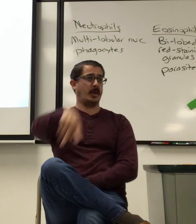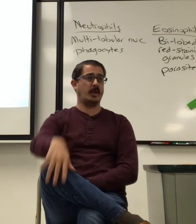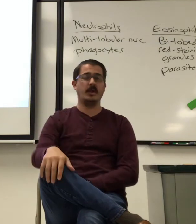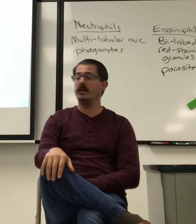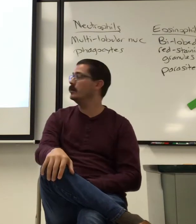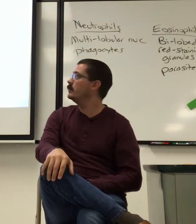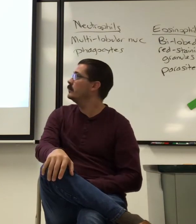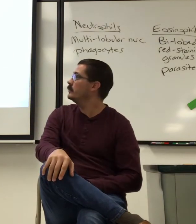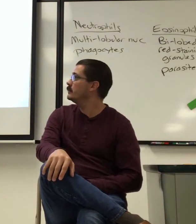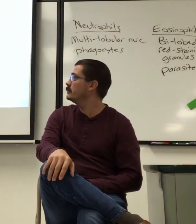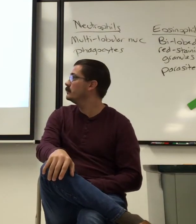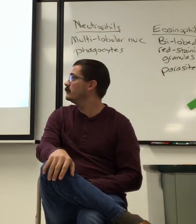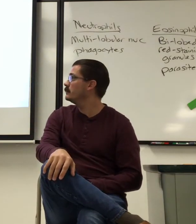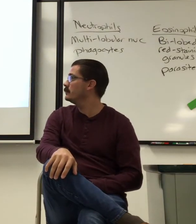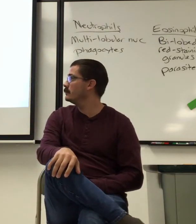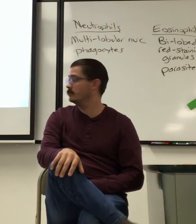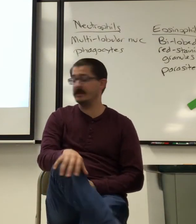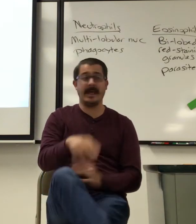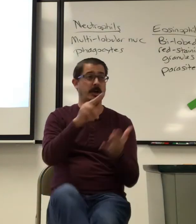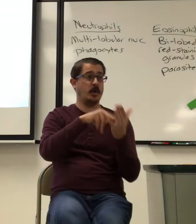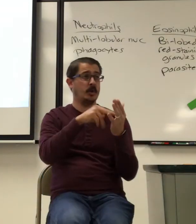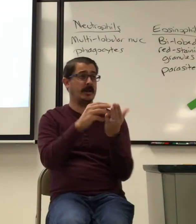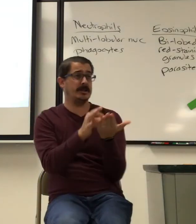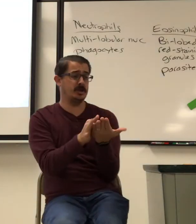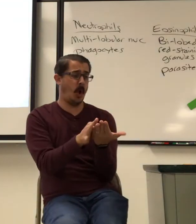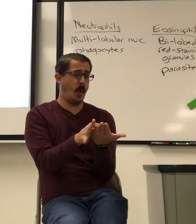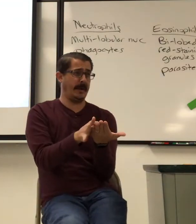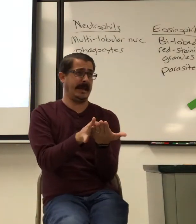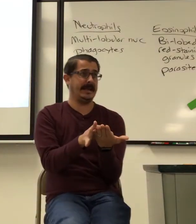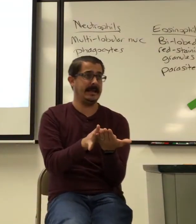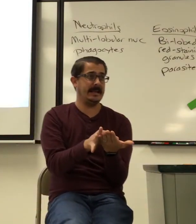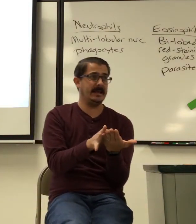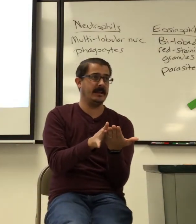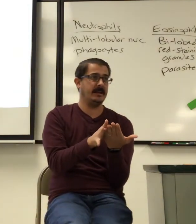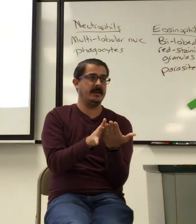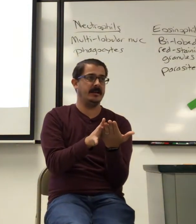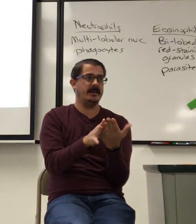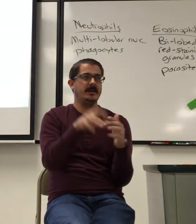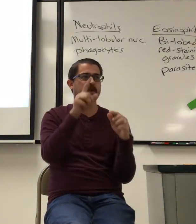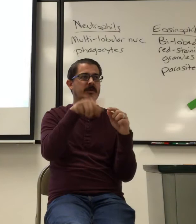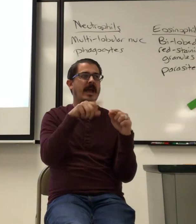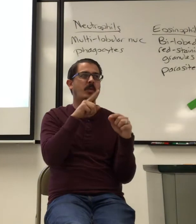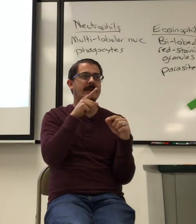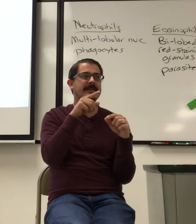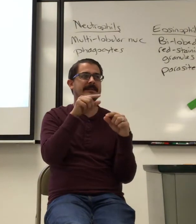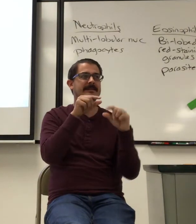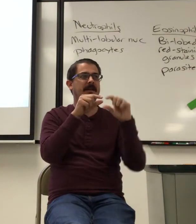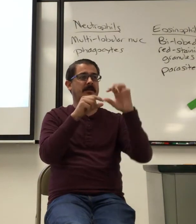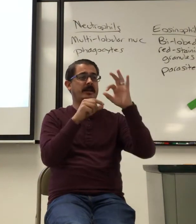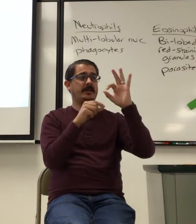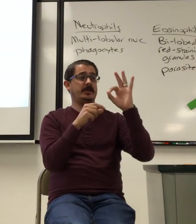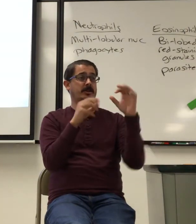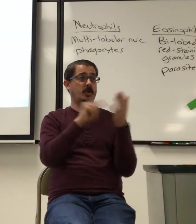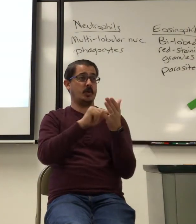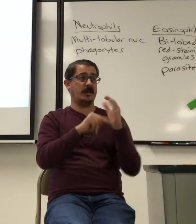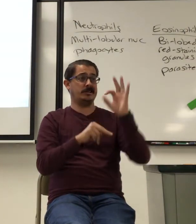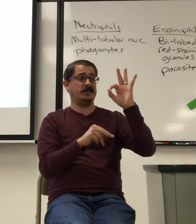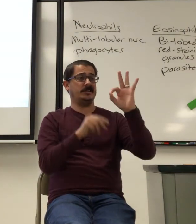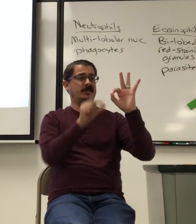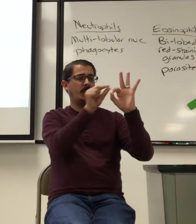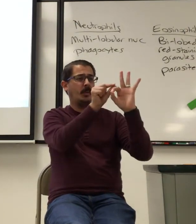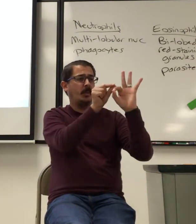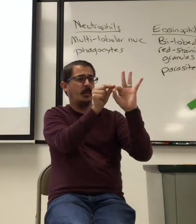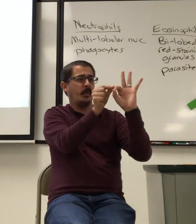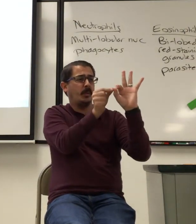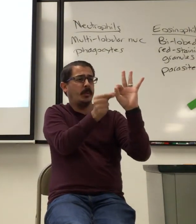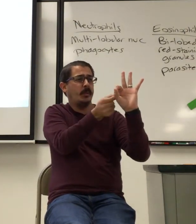but the nuke is so big, you just barely see a rim of cytoplasm. Okay?